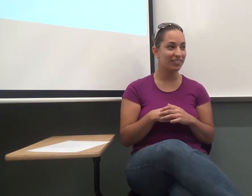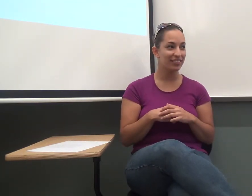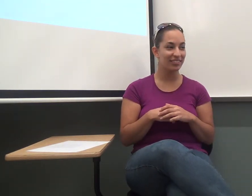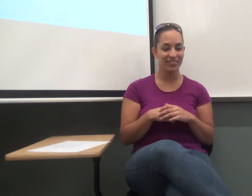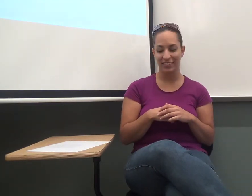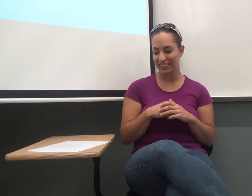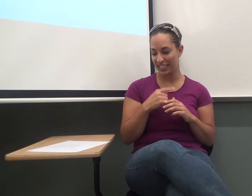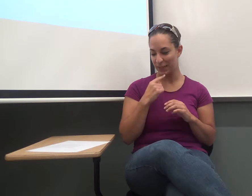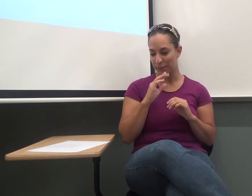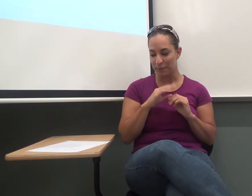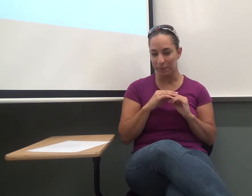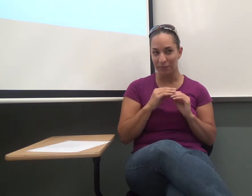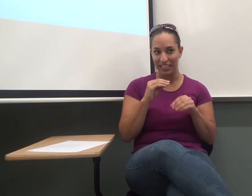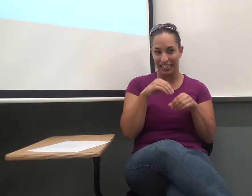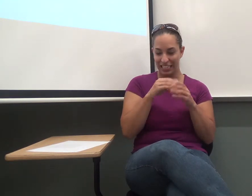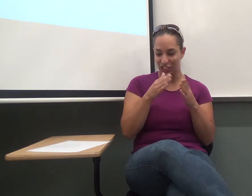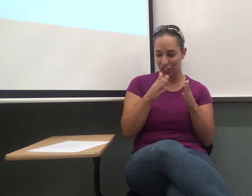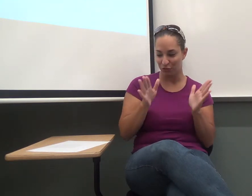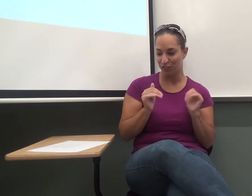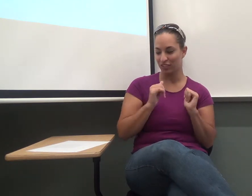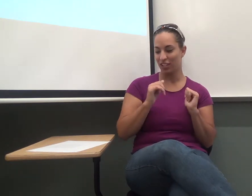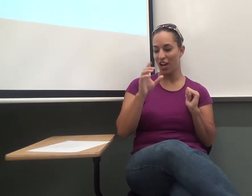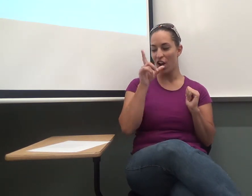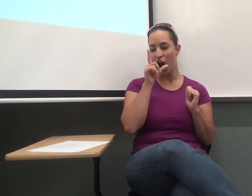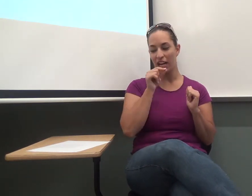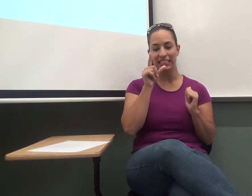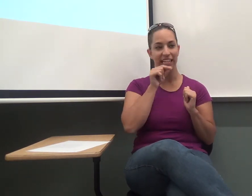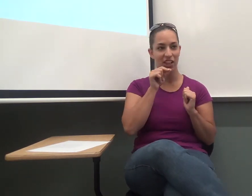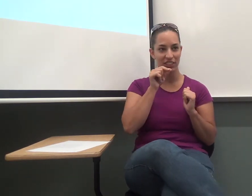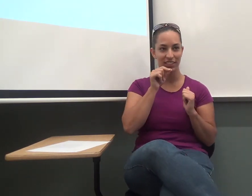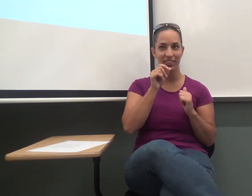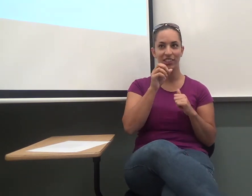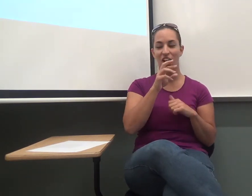In general, cockatiels are friendly. Cockatiels.